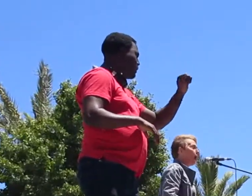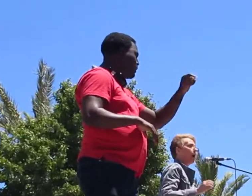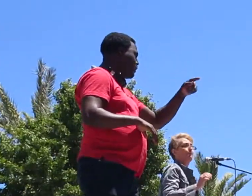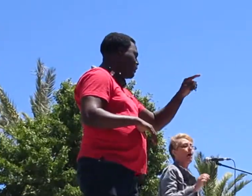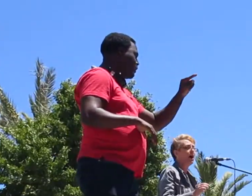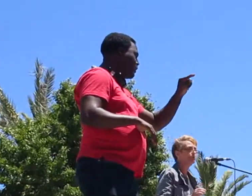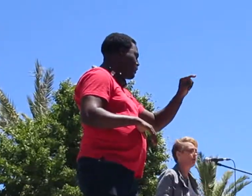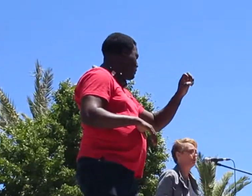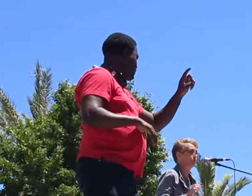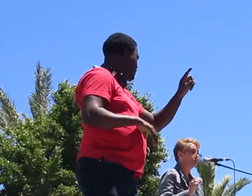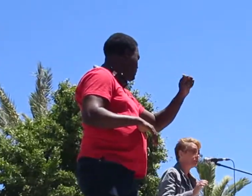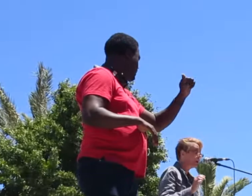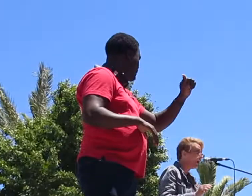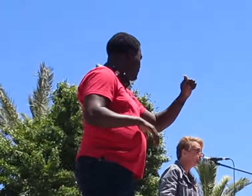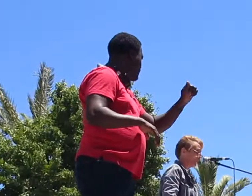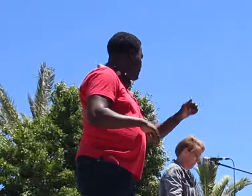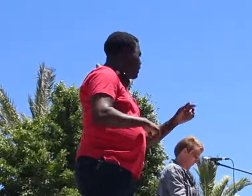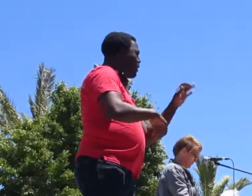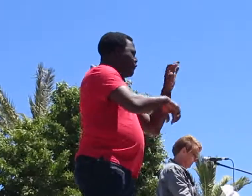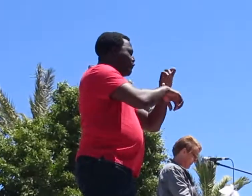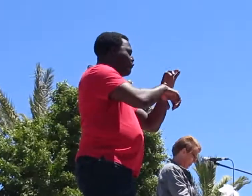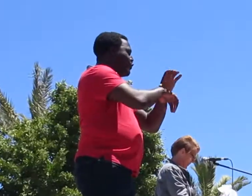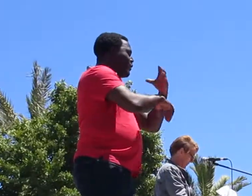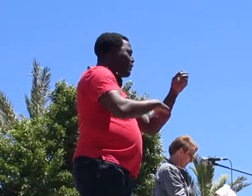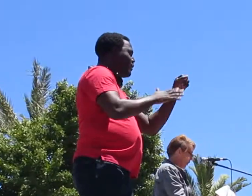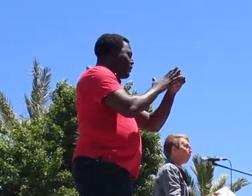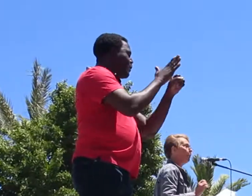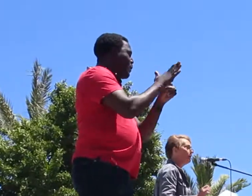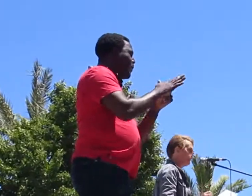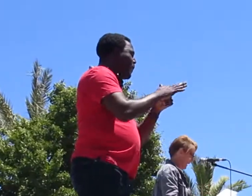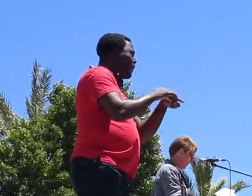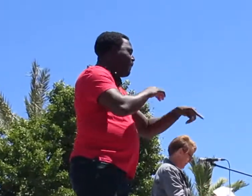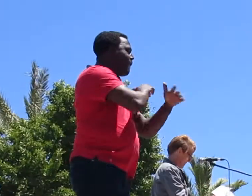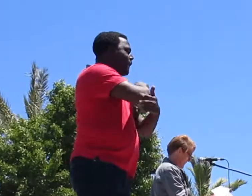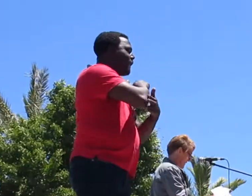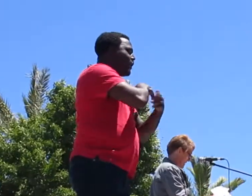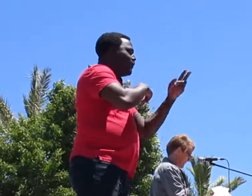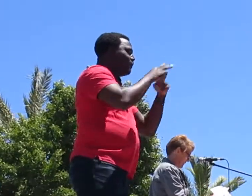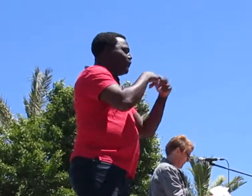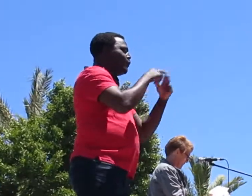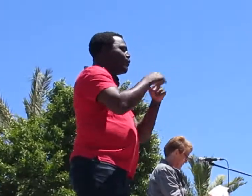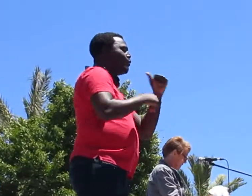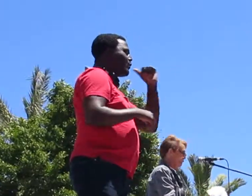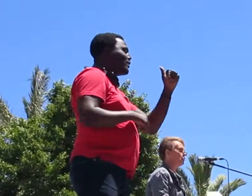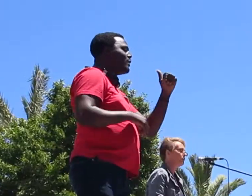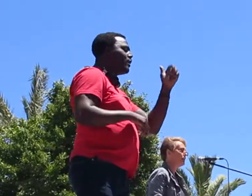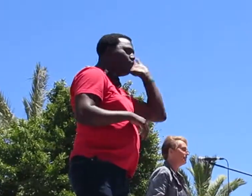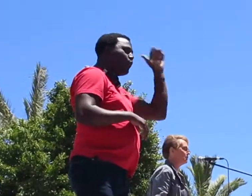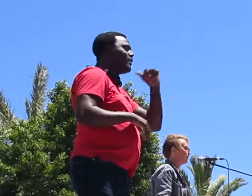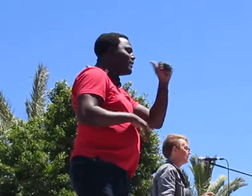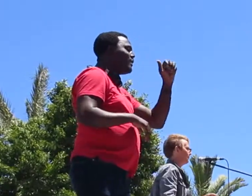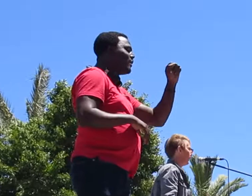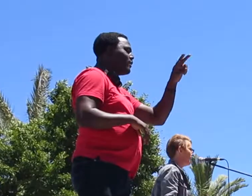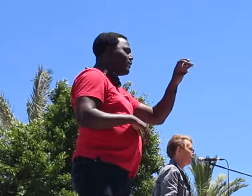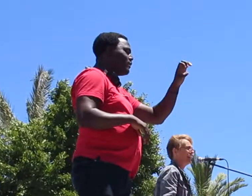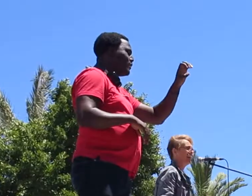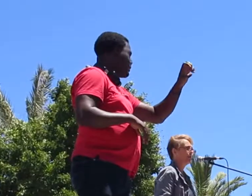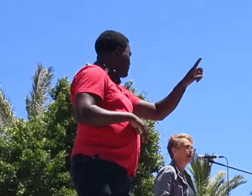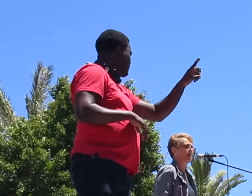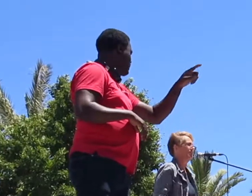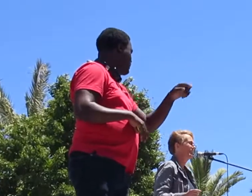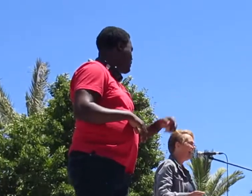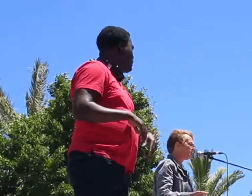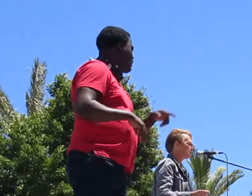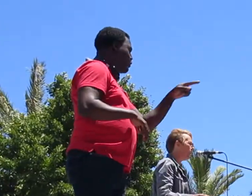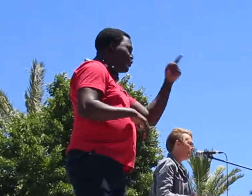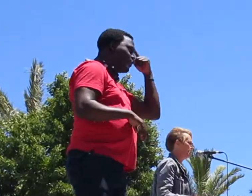state upon which this country was built will not succeed. You think you can pray the gay